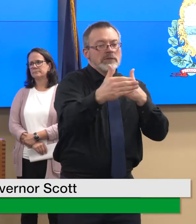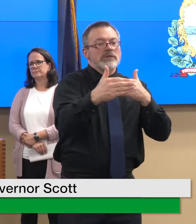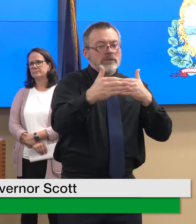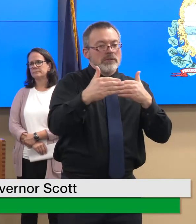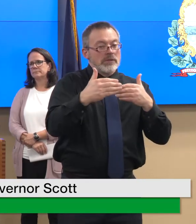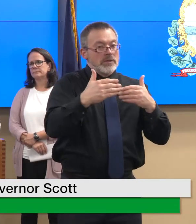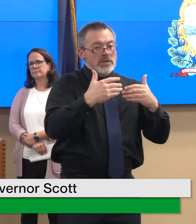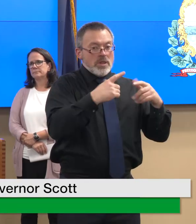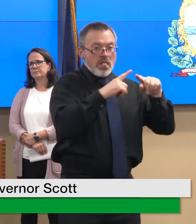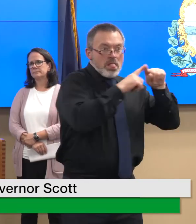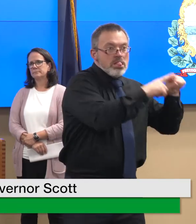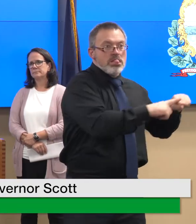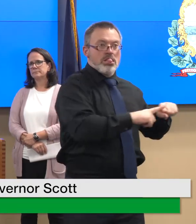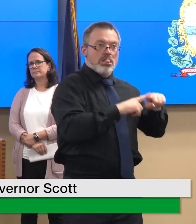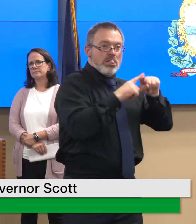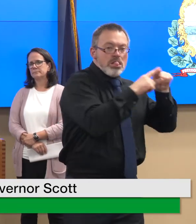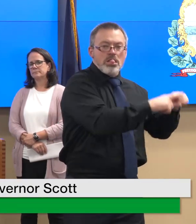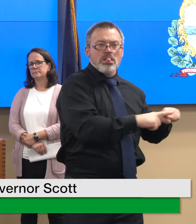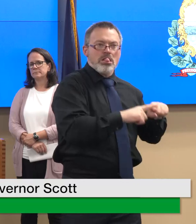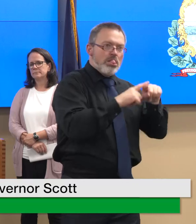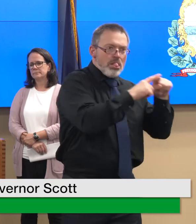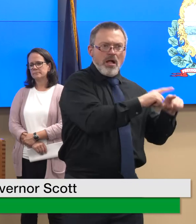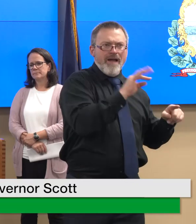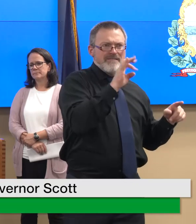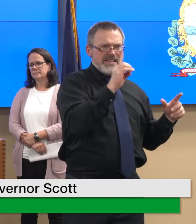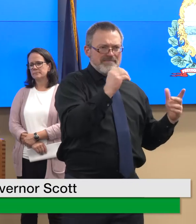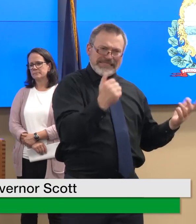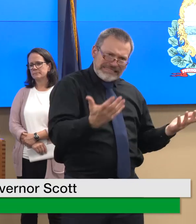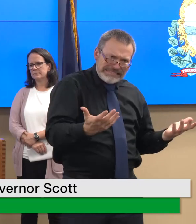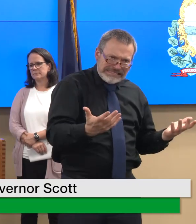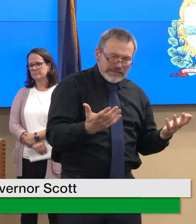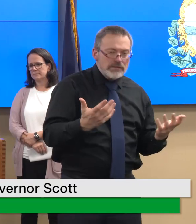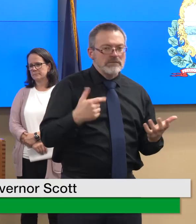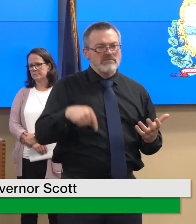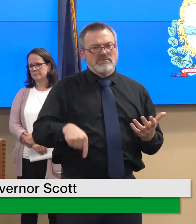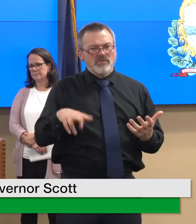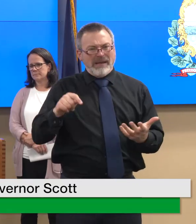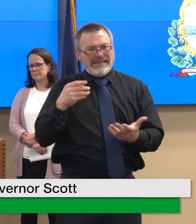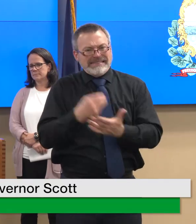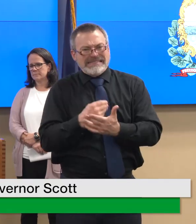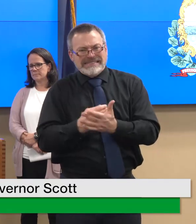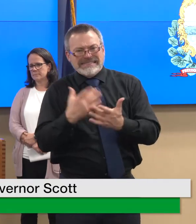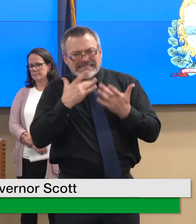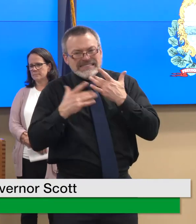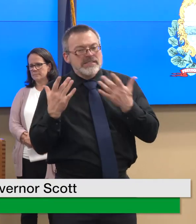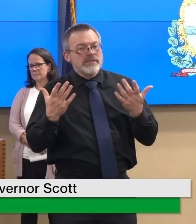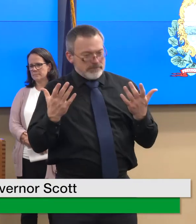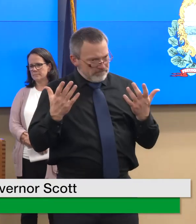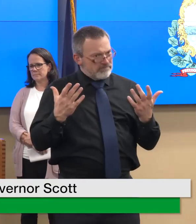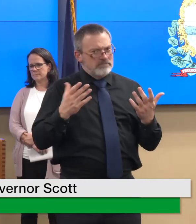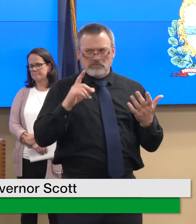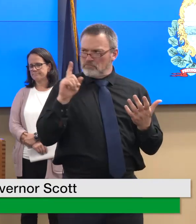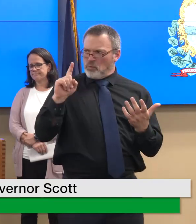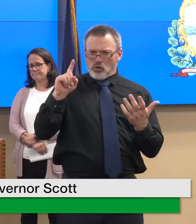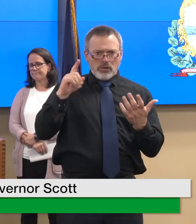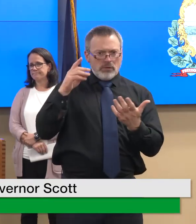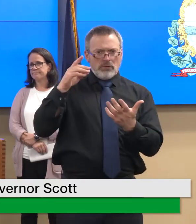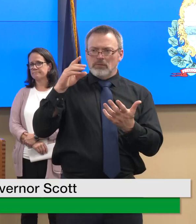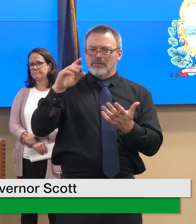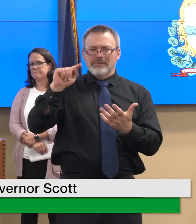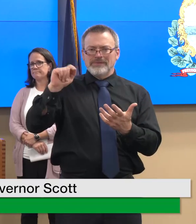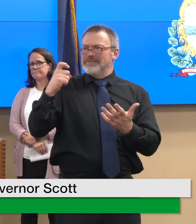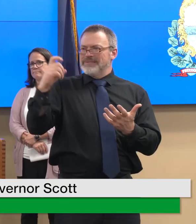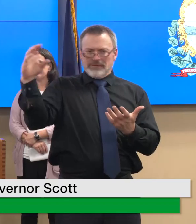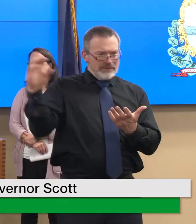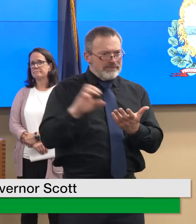money in Vermont, and we need to spend it in a responsible and prudent manner. And adaptation, I think, is got to be